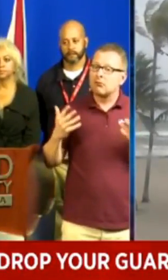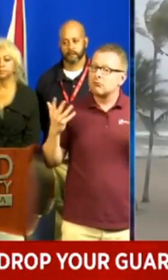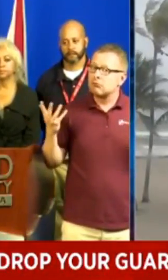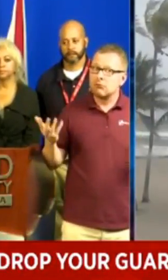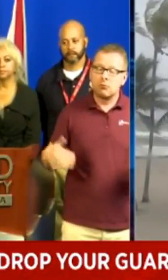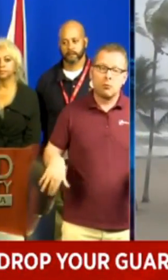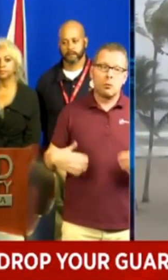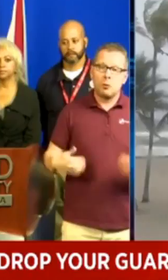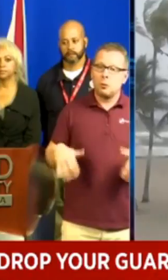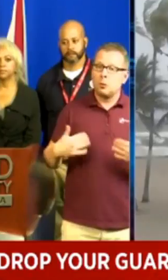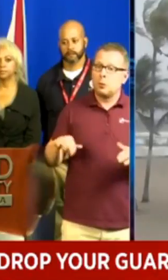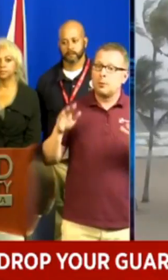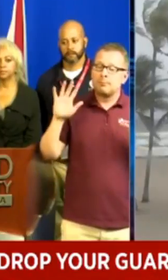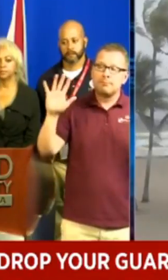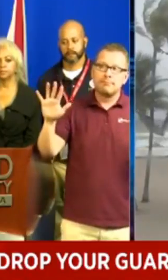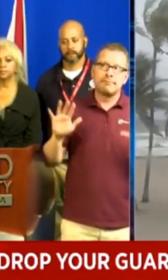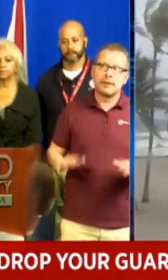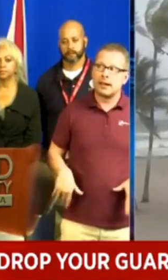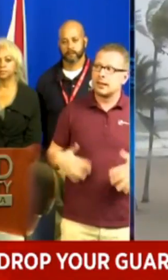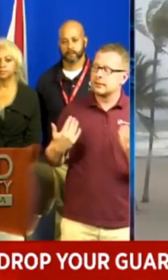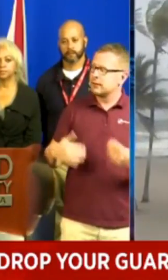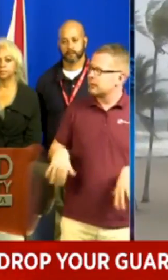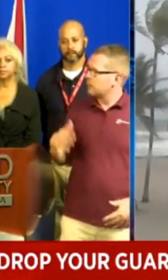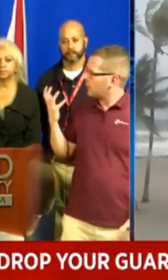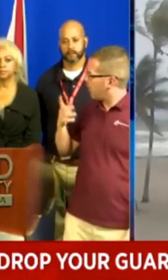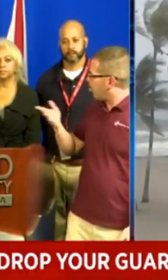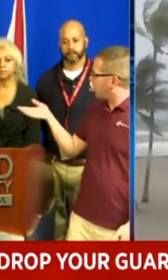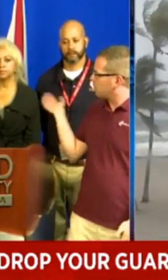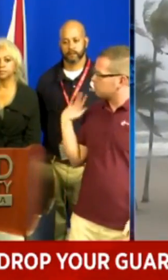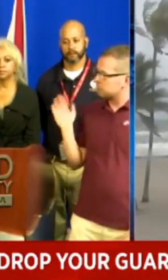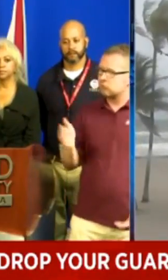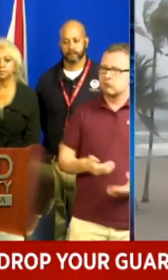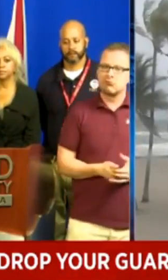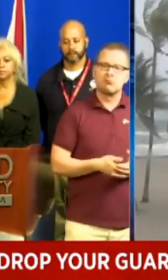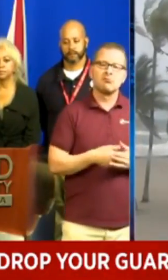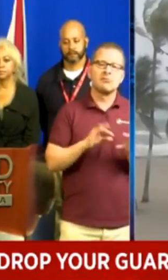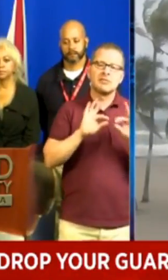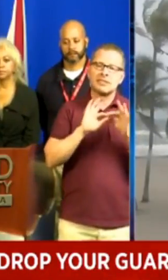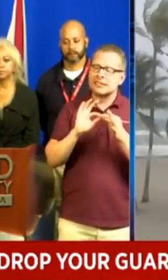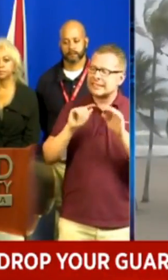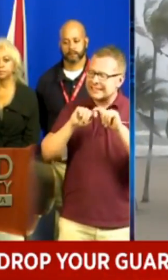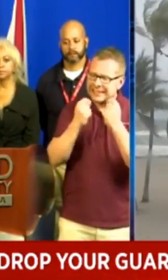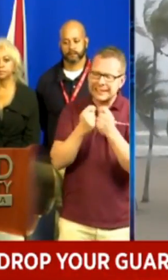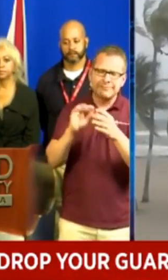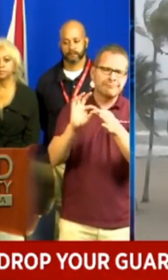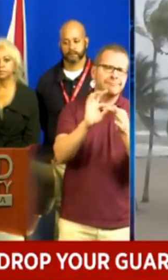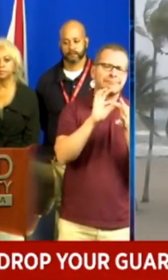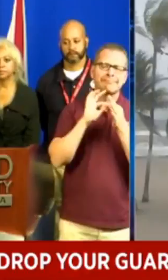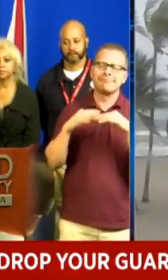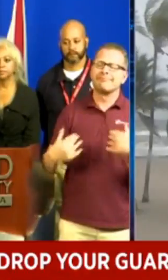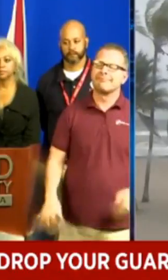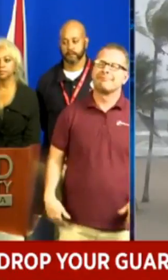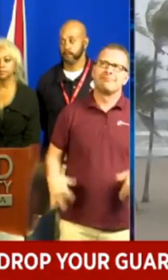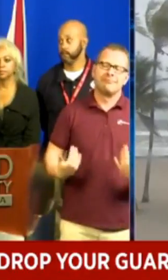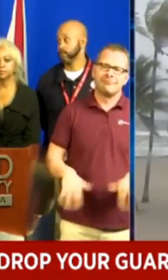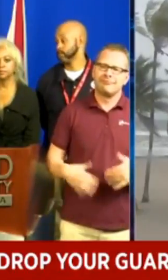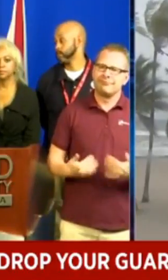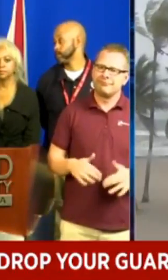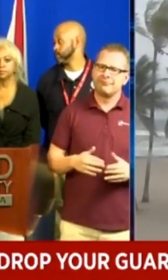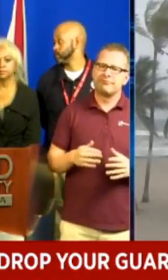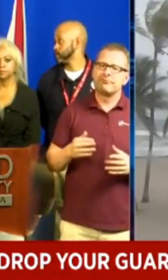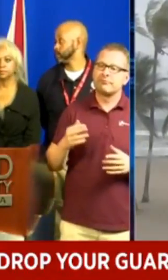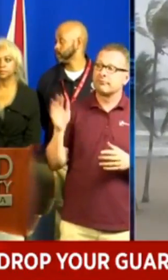collaborative team effort. On behalf of my colleagues at the Broward County Commission, I have Vice Mayor Beam Fur with me